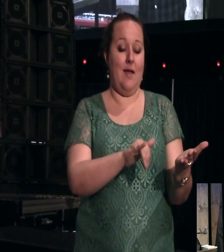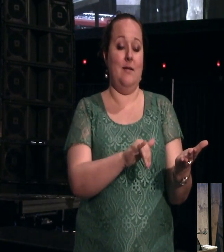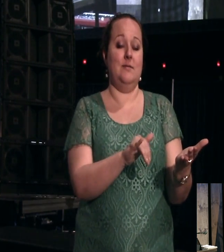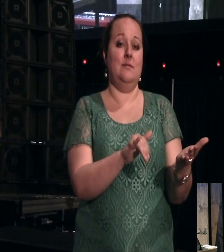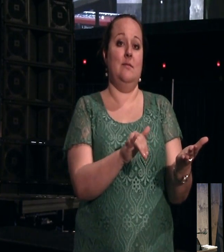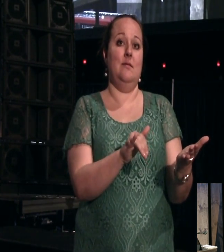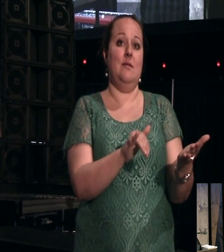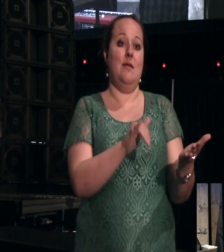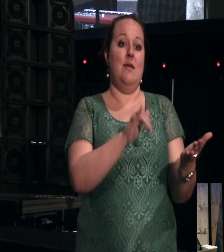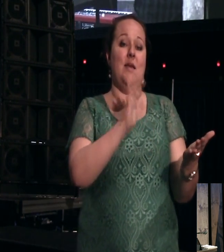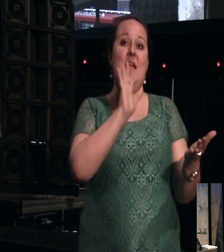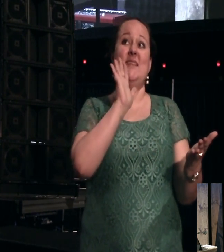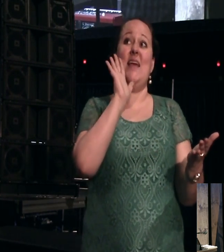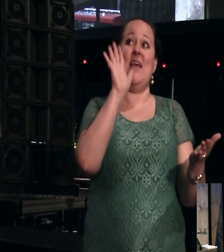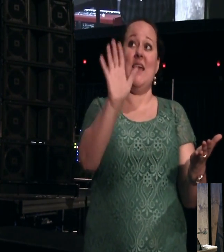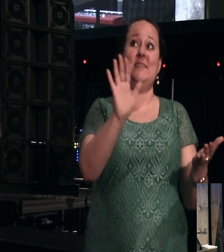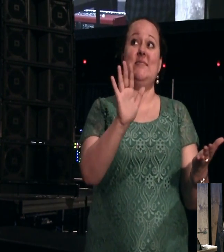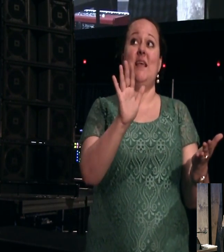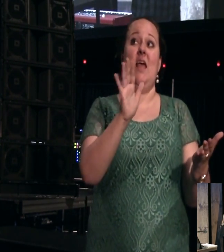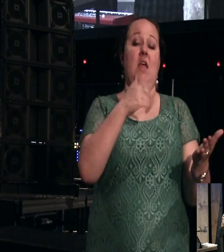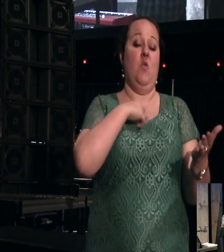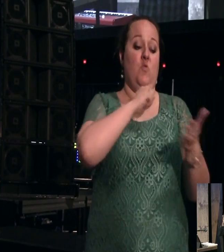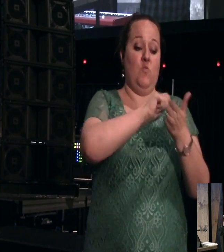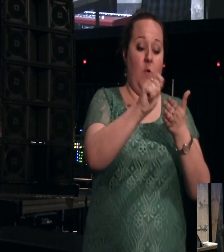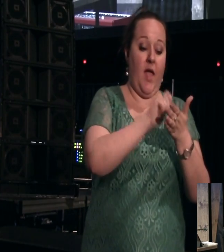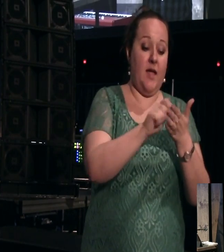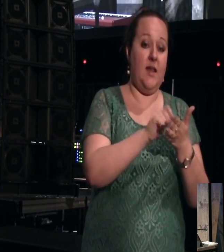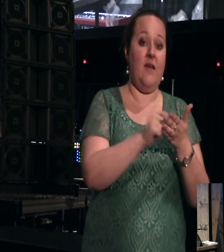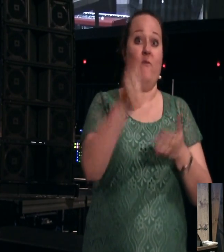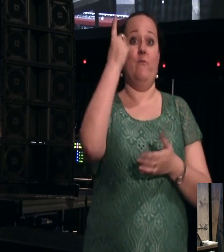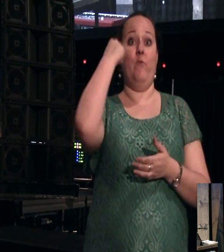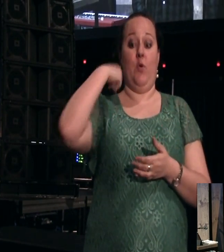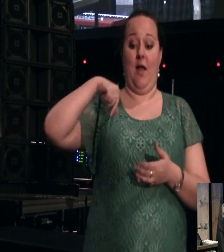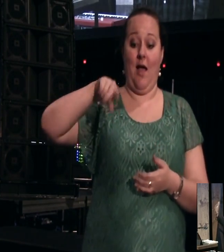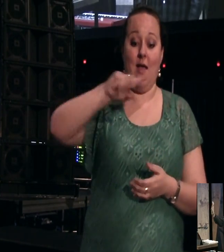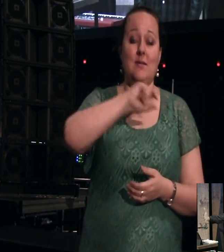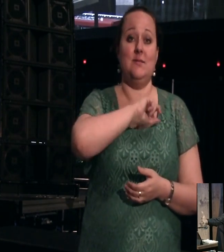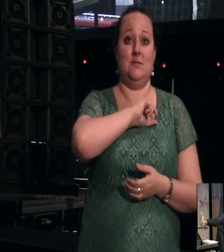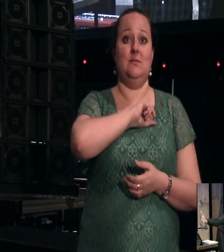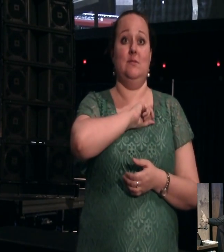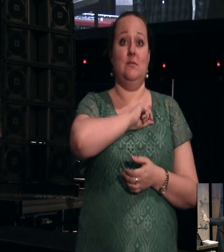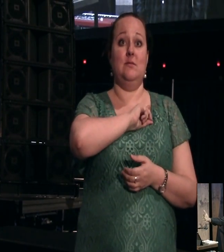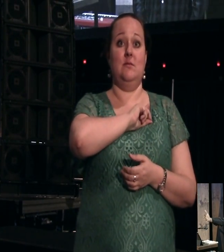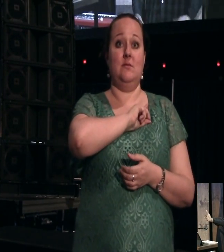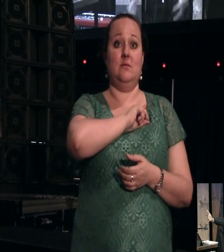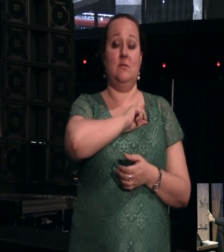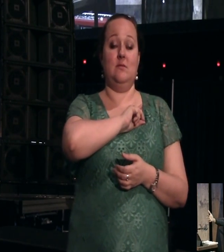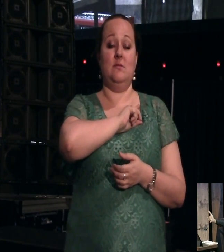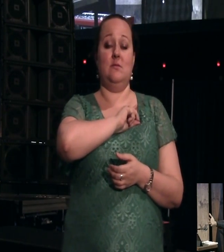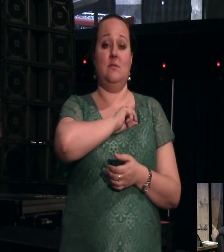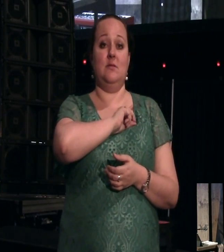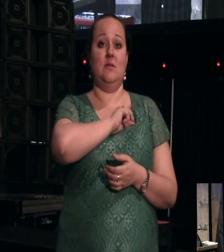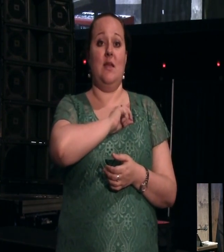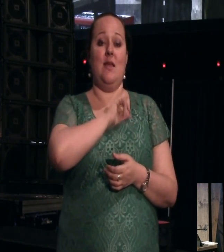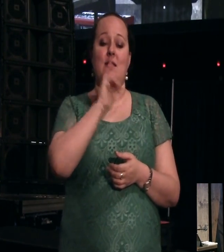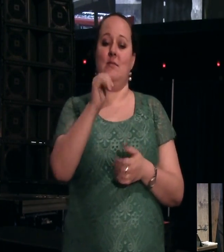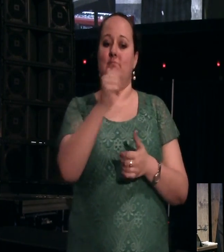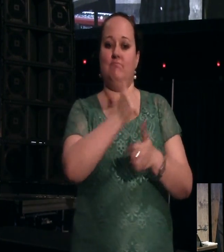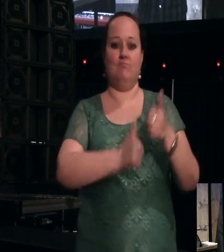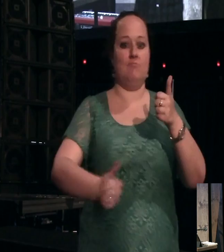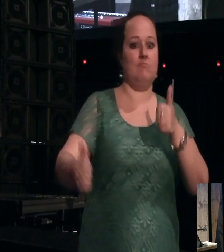The word of God is God's breath on a page to us.